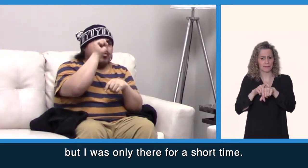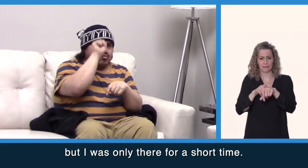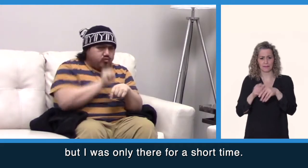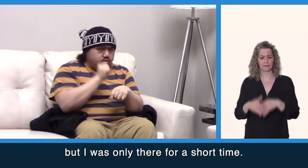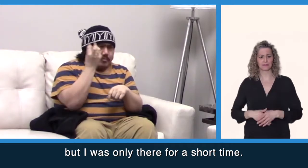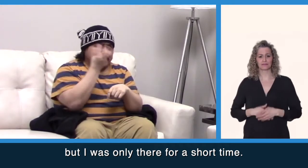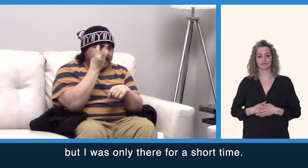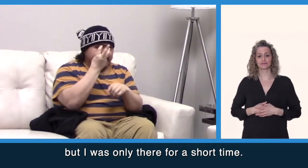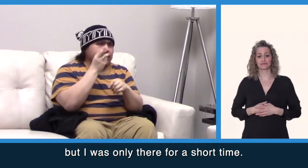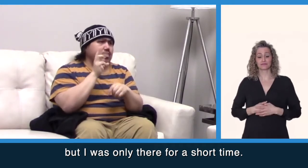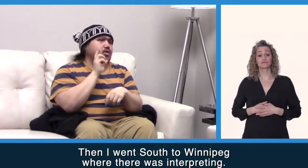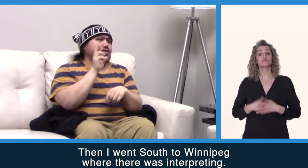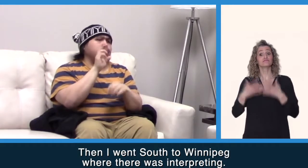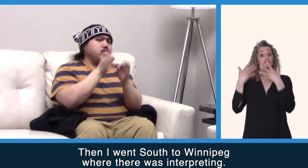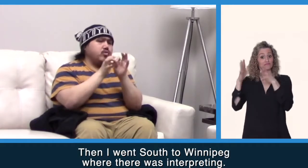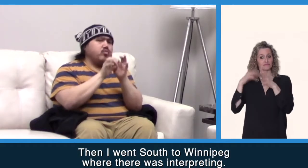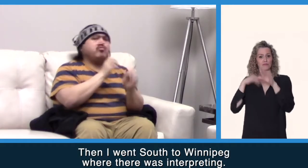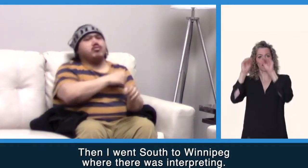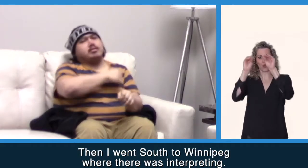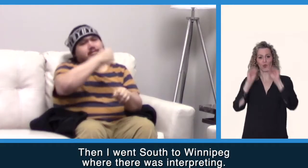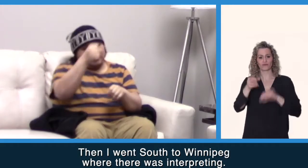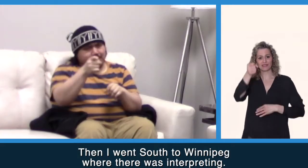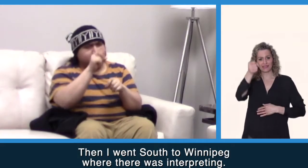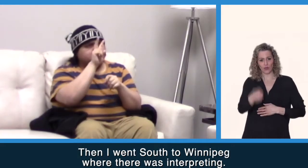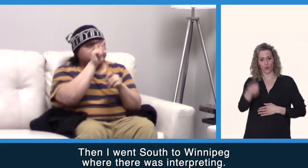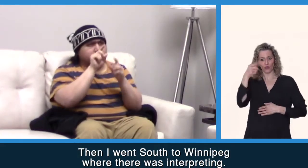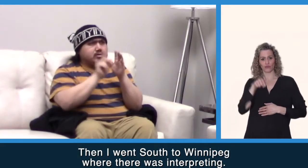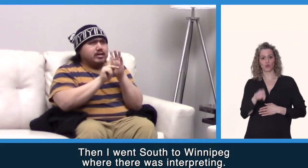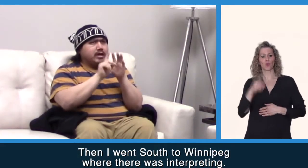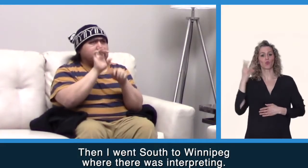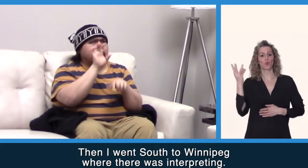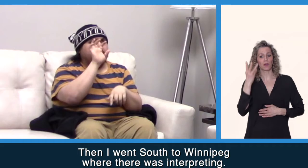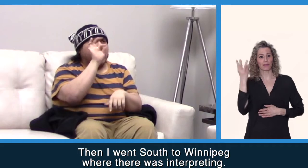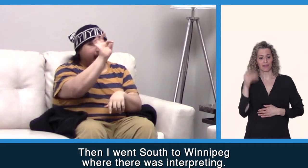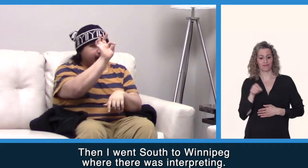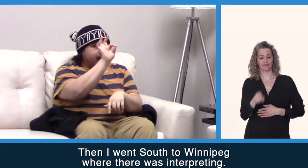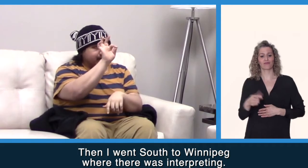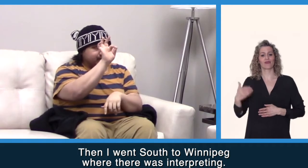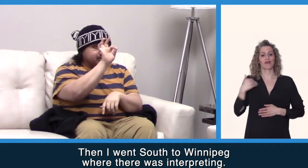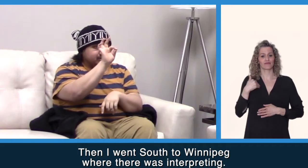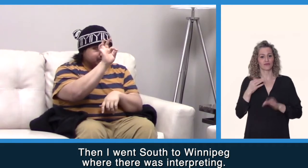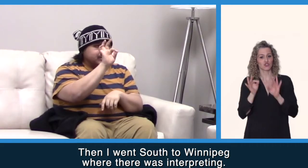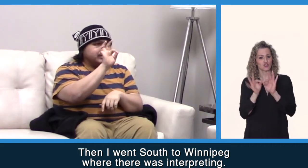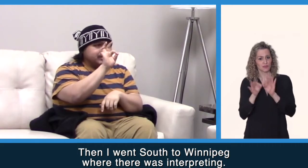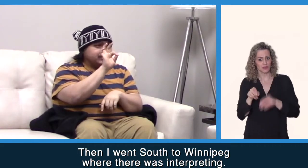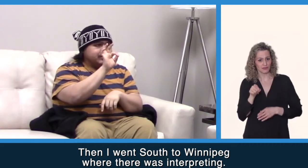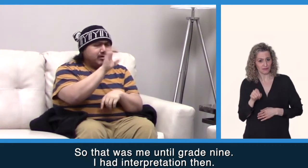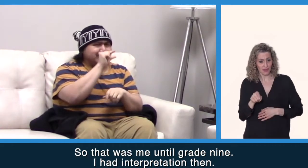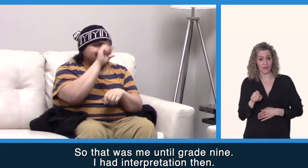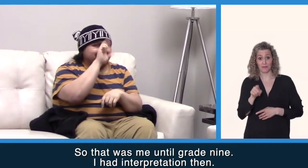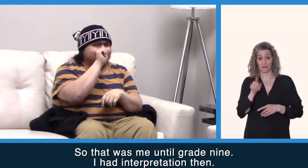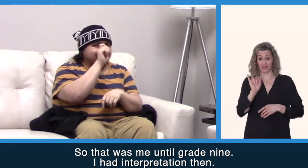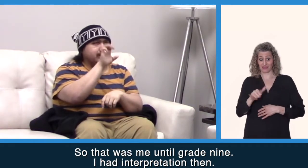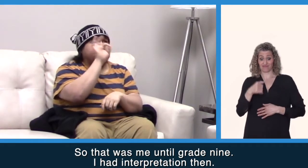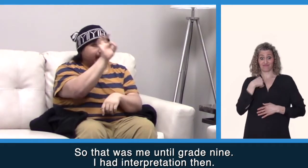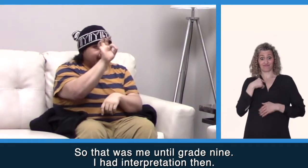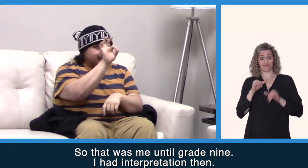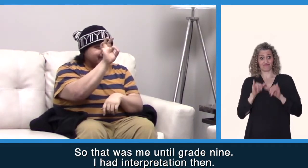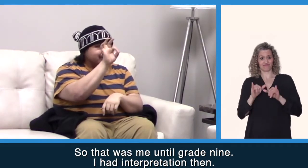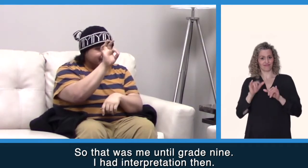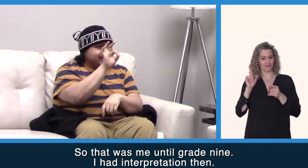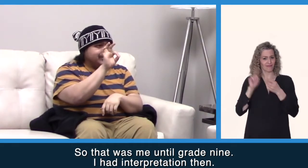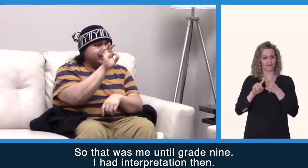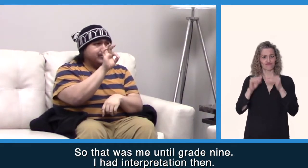for a short time. And then I went south to Winnipeg, where there was interpreting. So that was